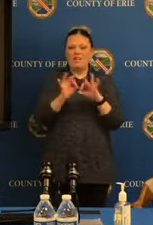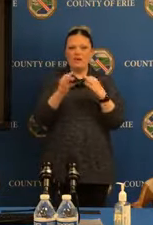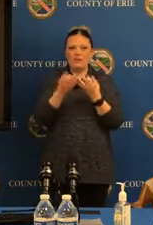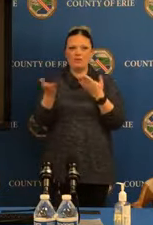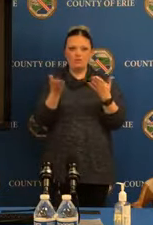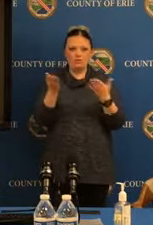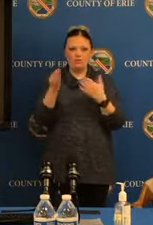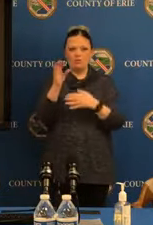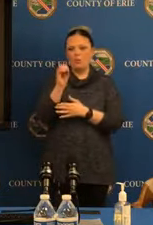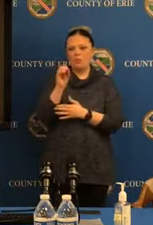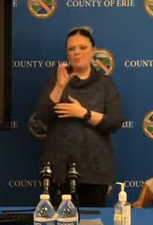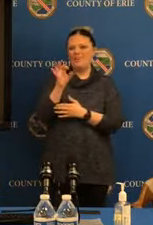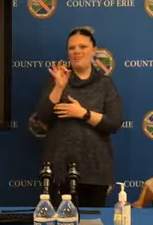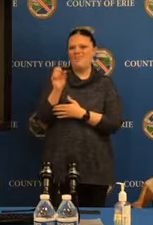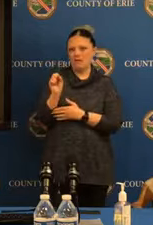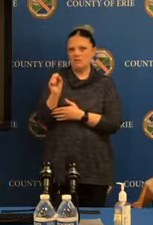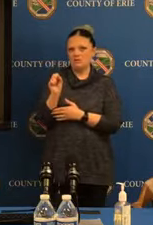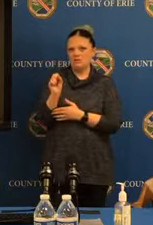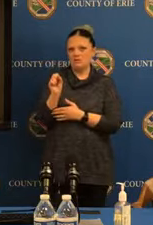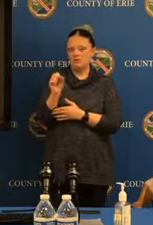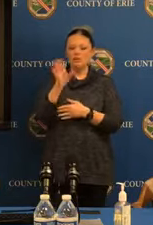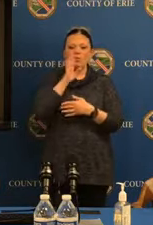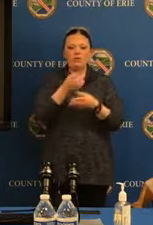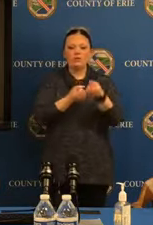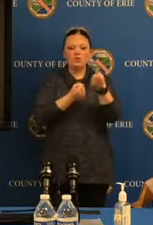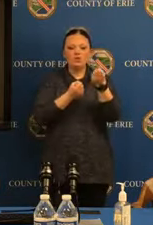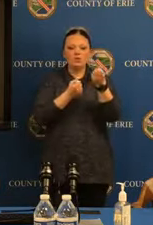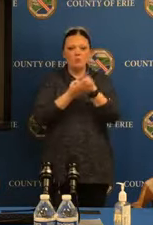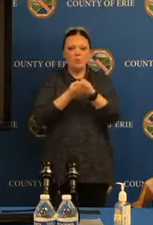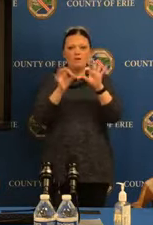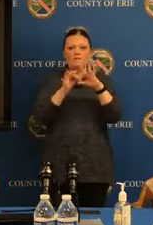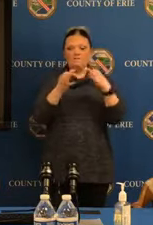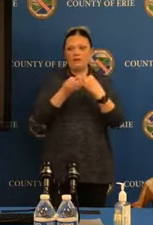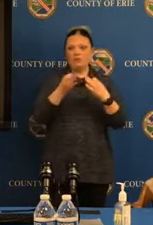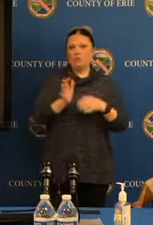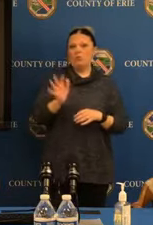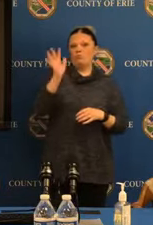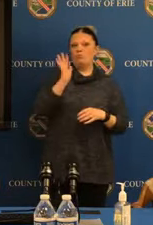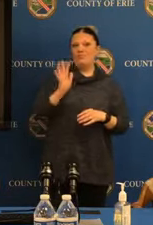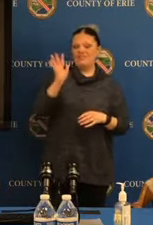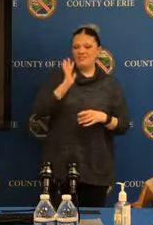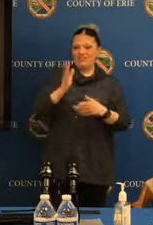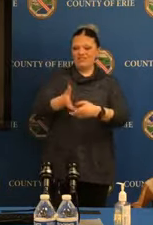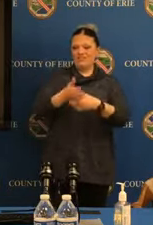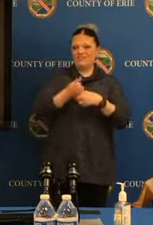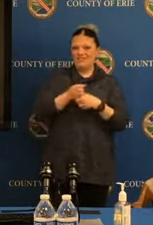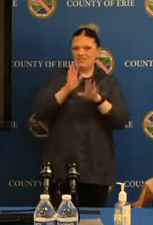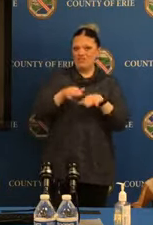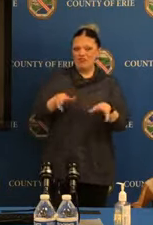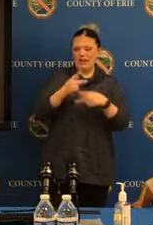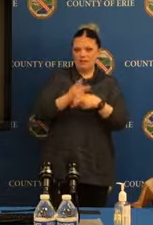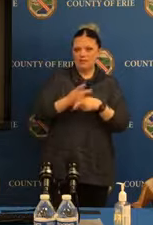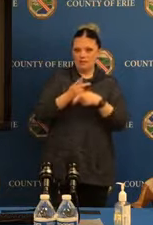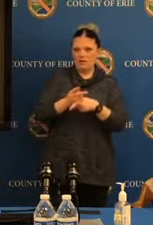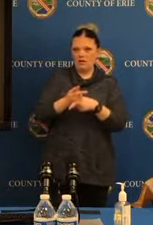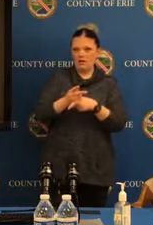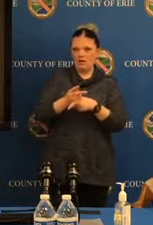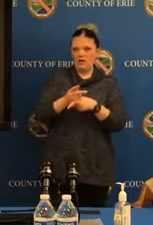Services, OCFS, that will support families who were previously receiving child care